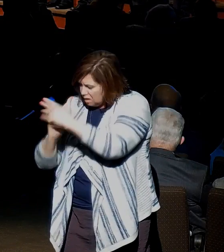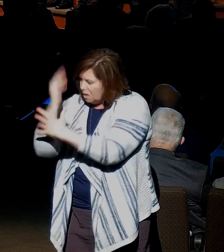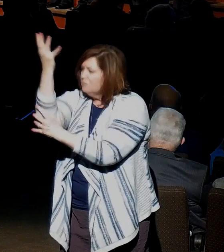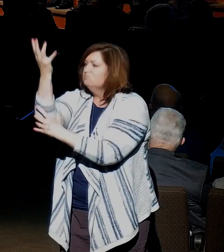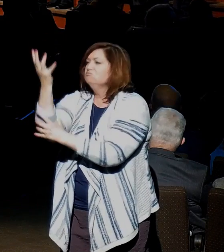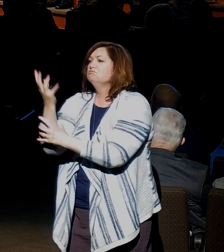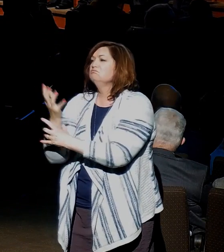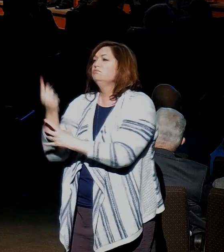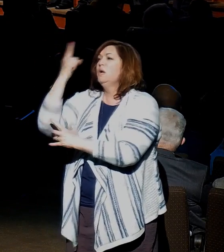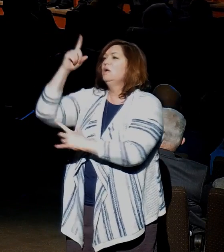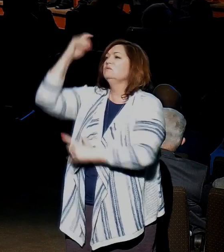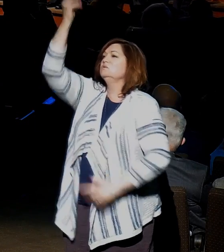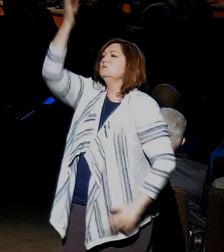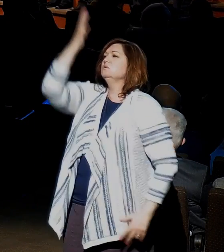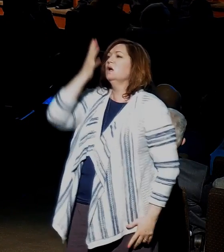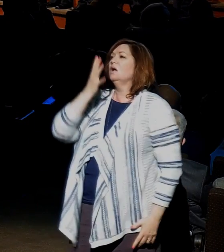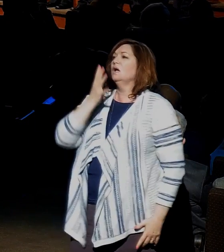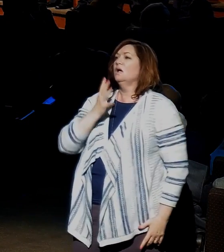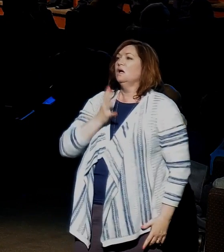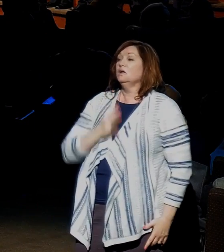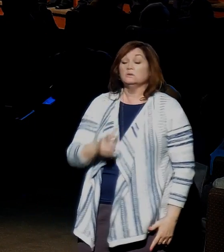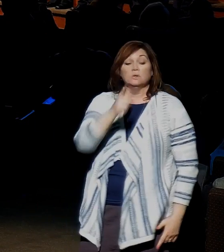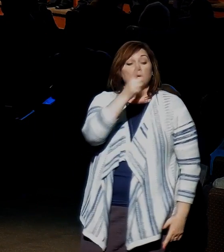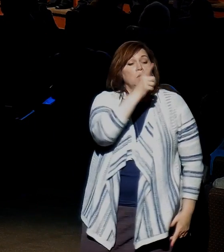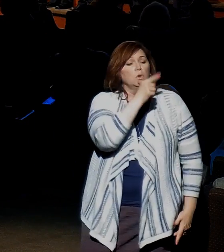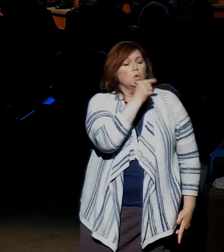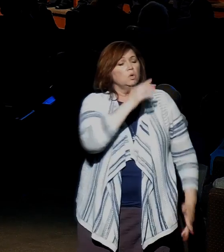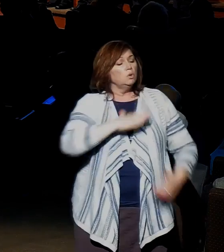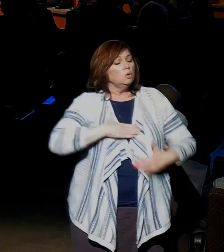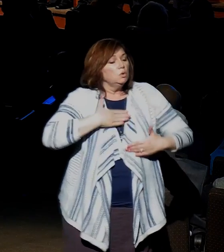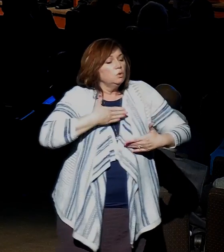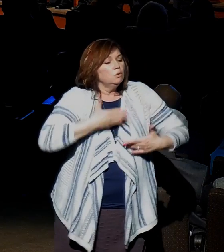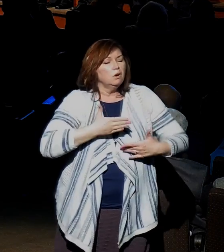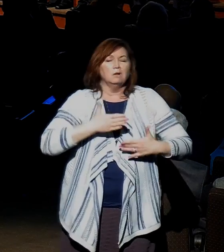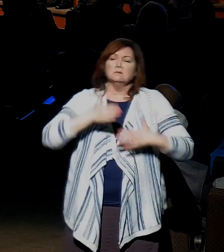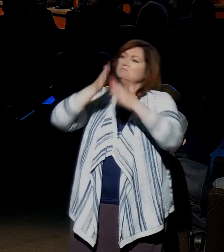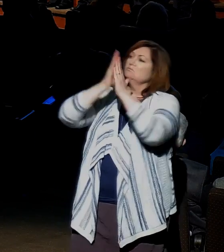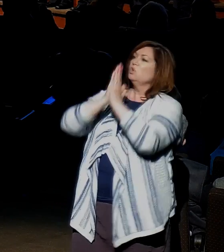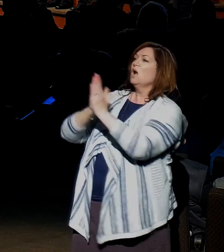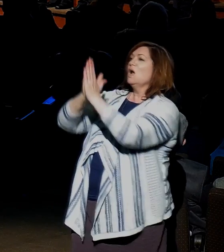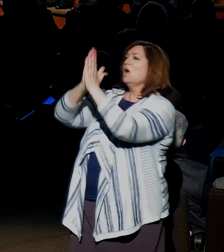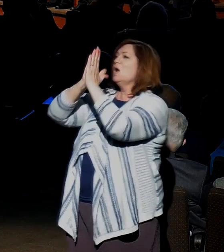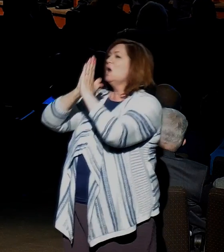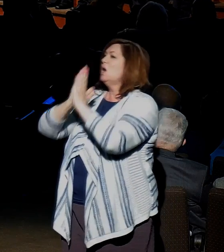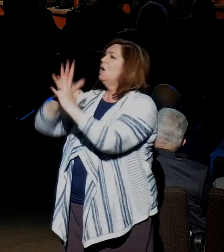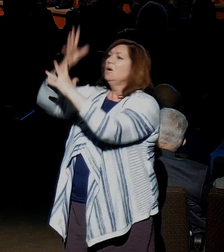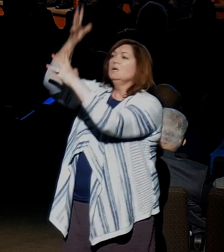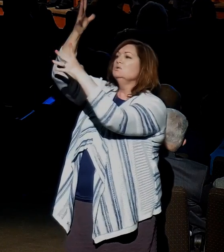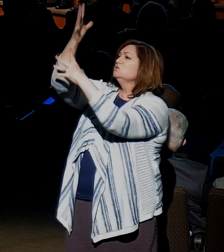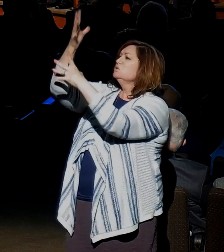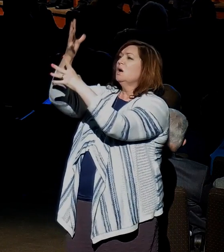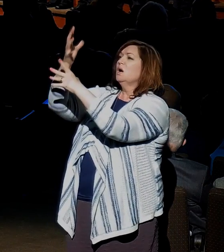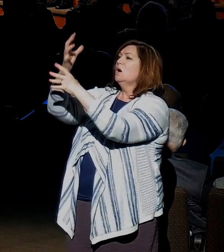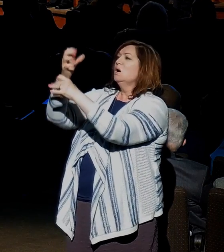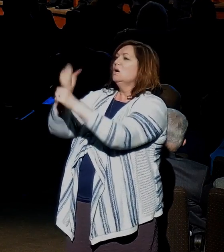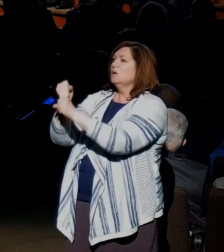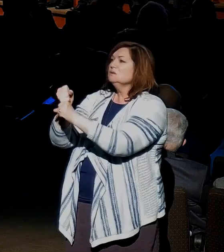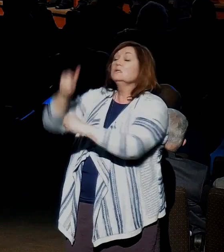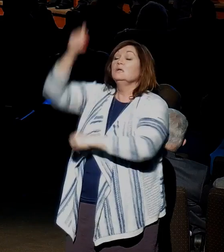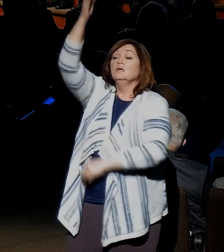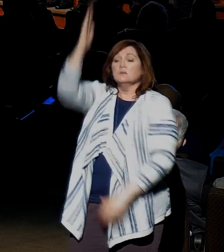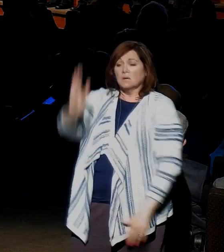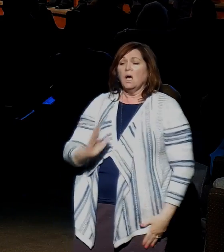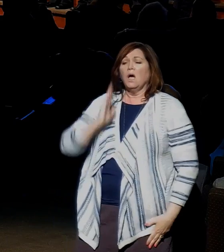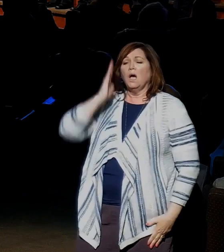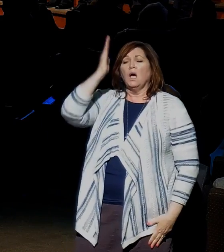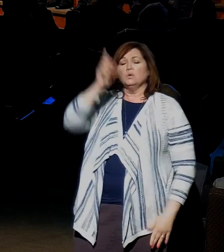grace? Who will pray, trusting He will hear and answer